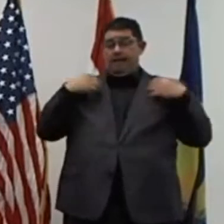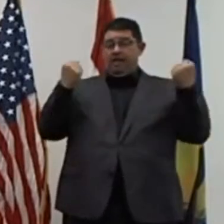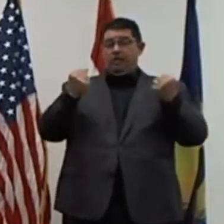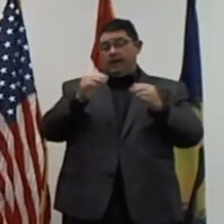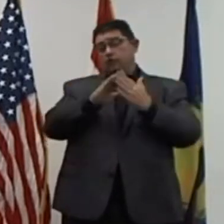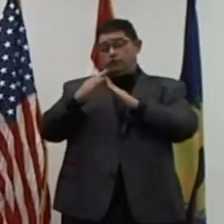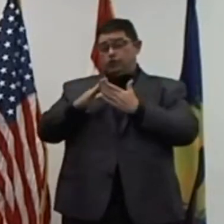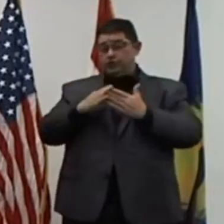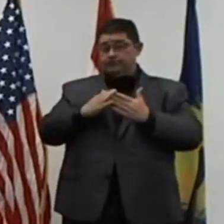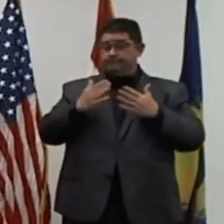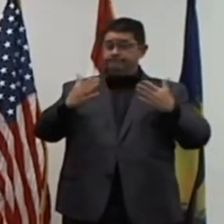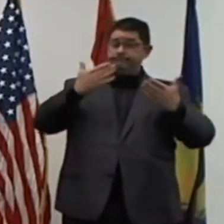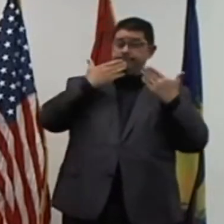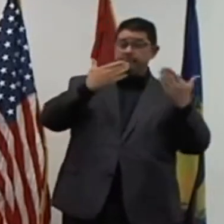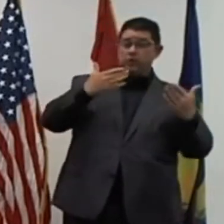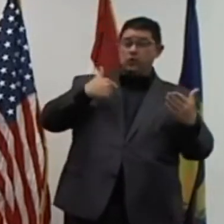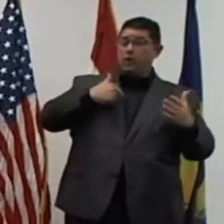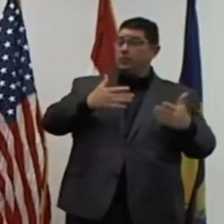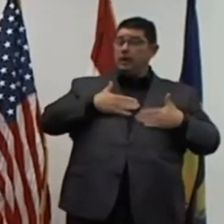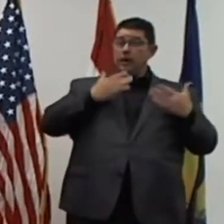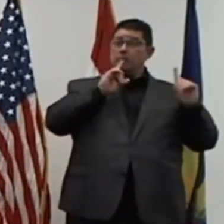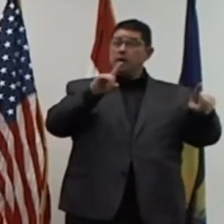questions.